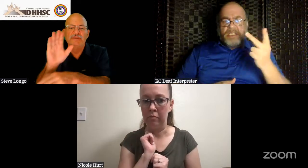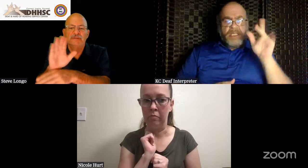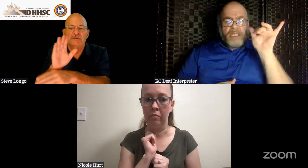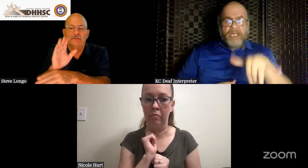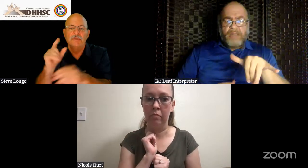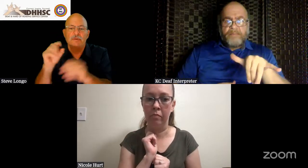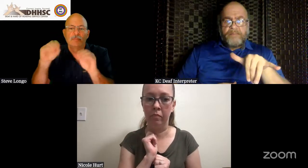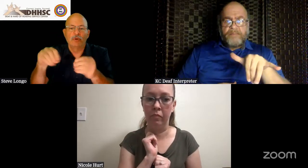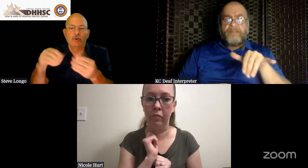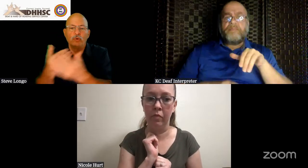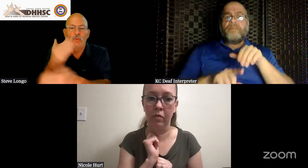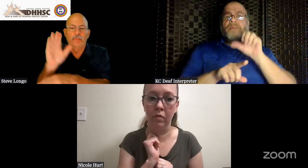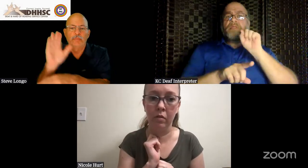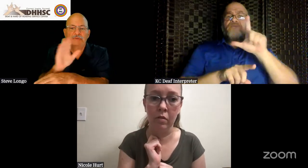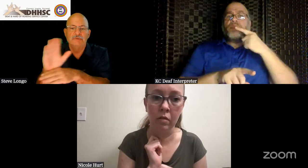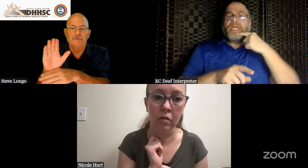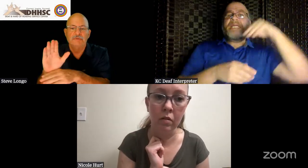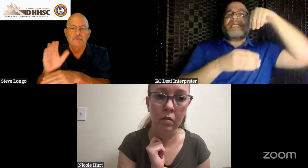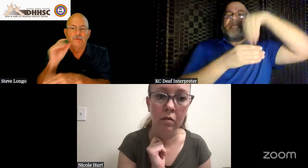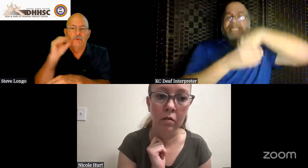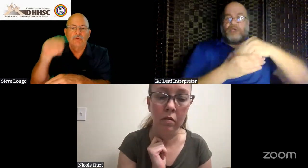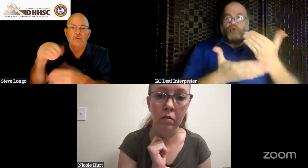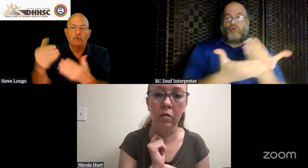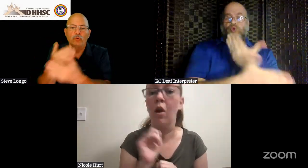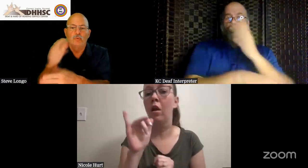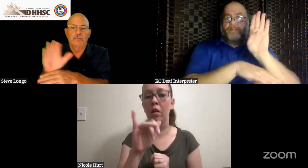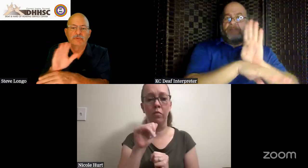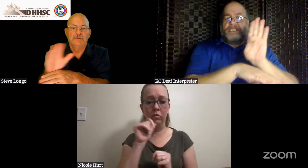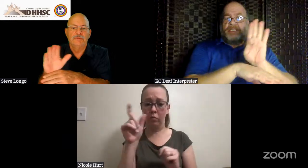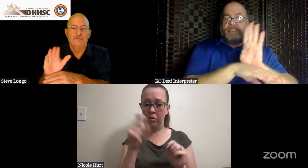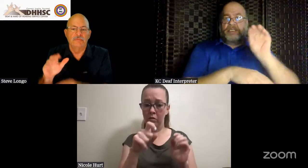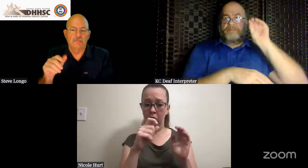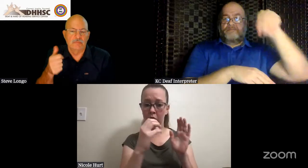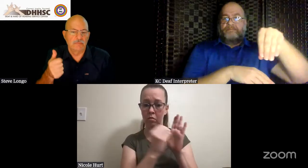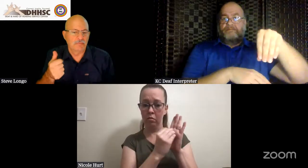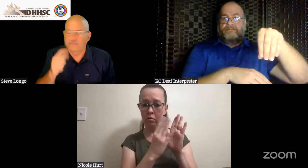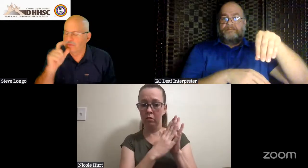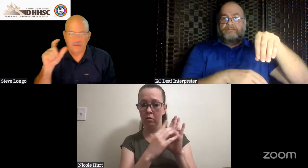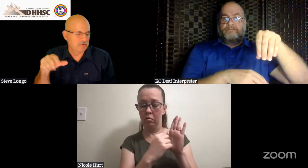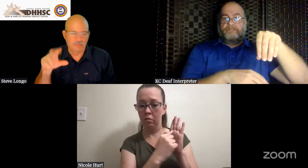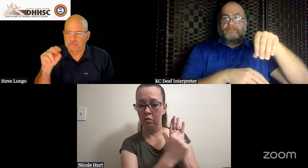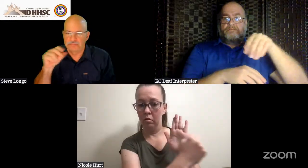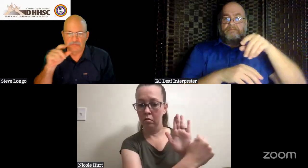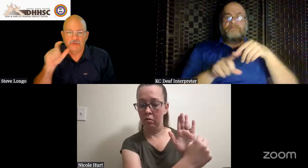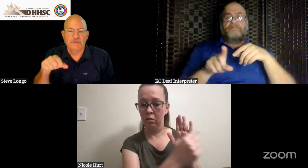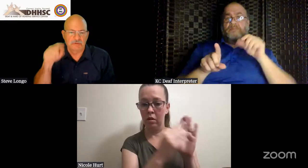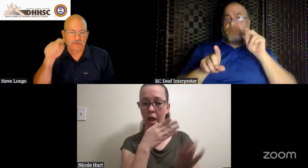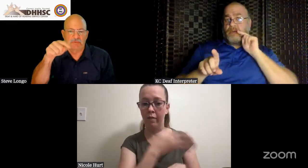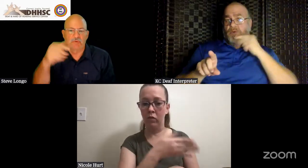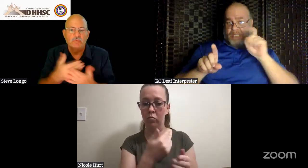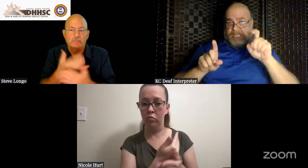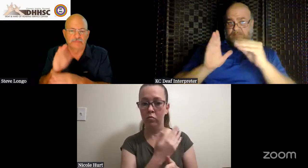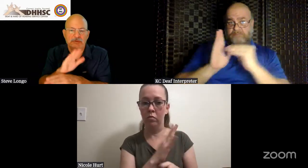we need to amend the agenda. We need to vote on the amendment to the bylaws.